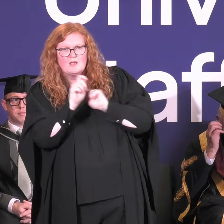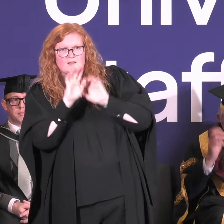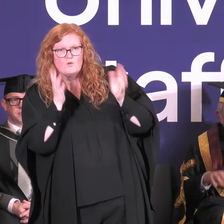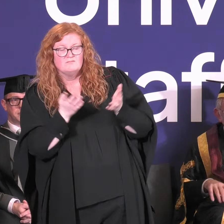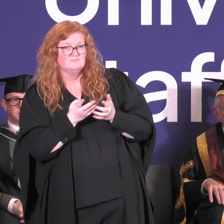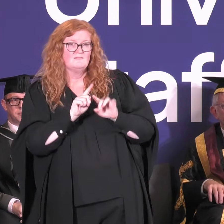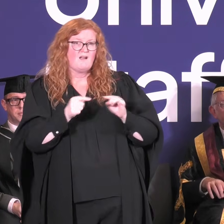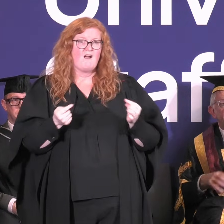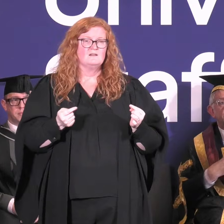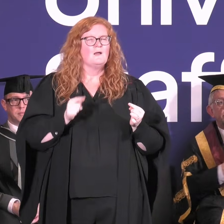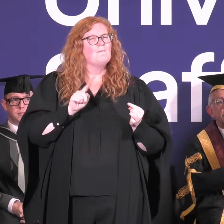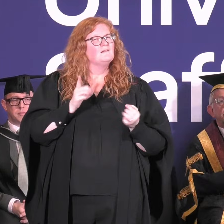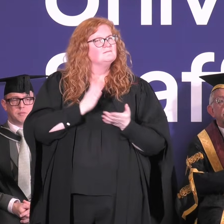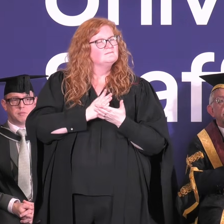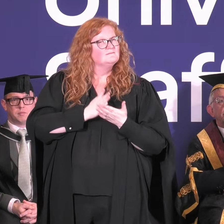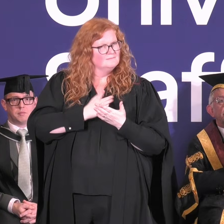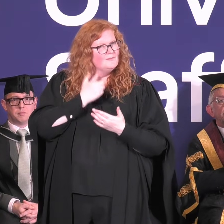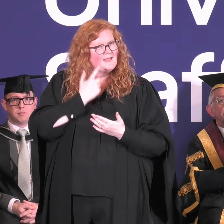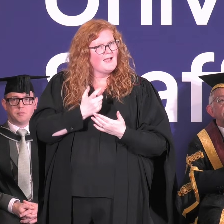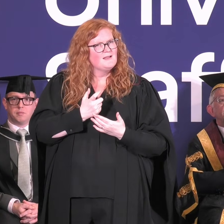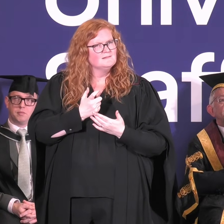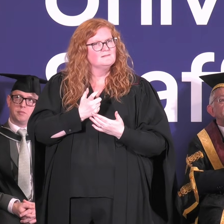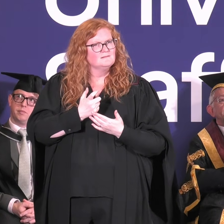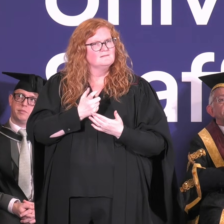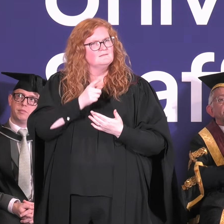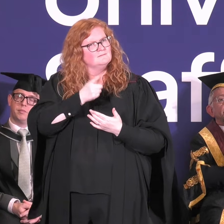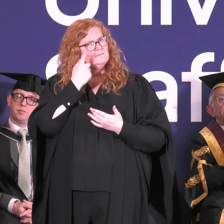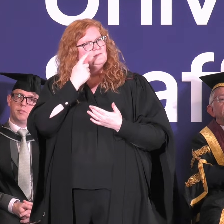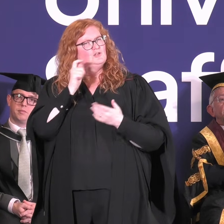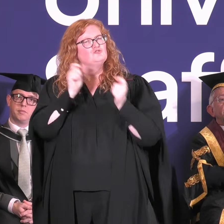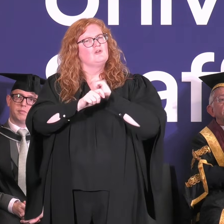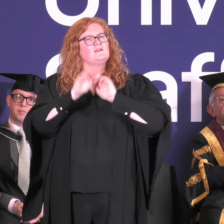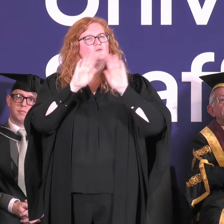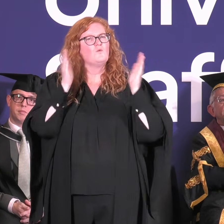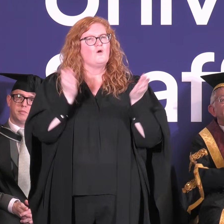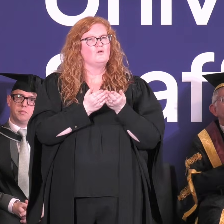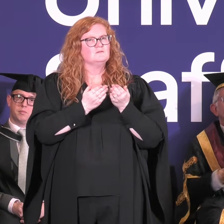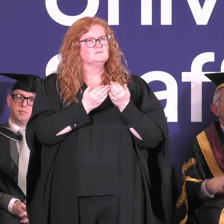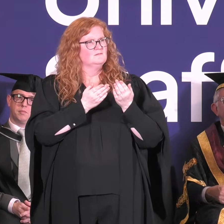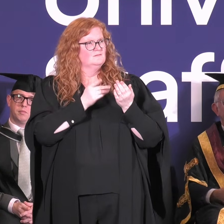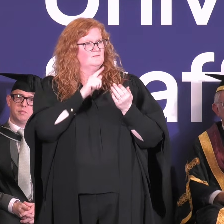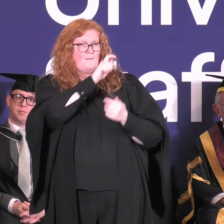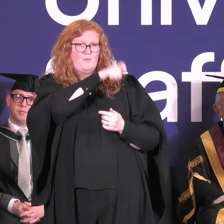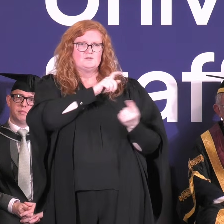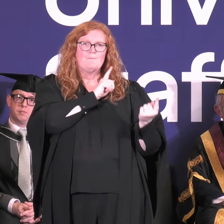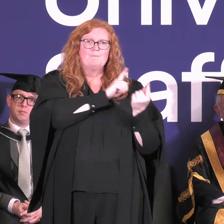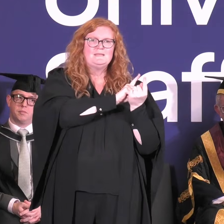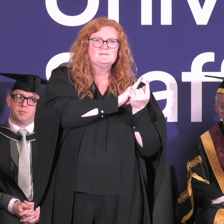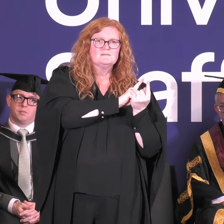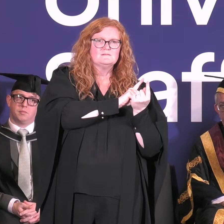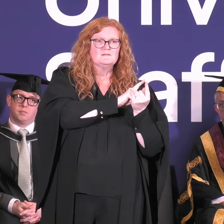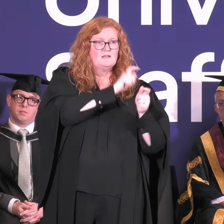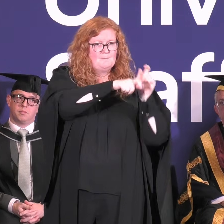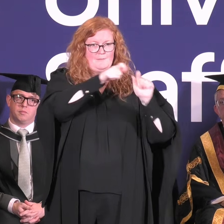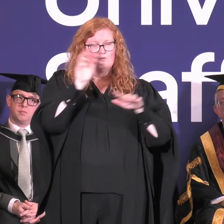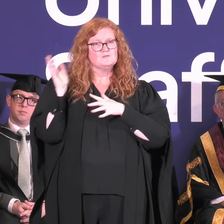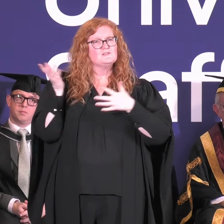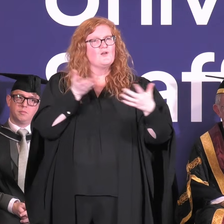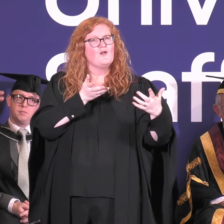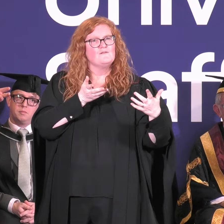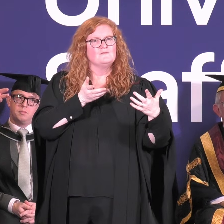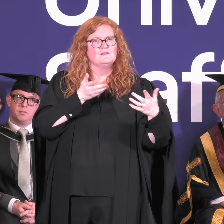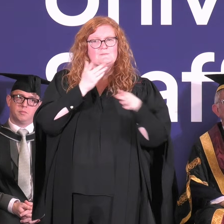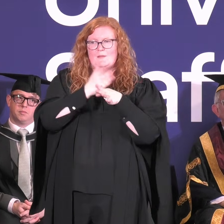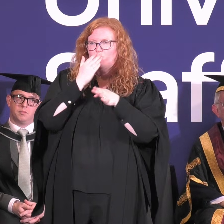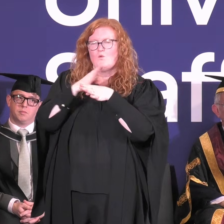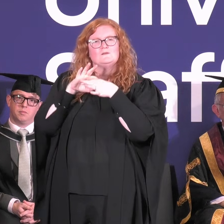Except I think we can, because you can change the world for people who you meet, the people who you serve, and the people who you operate. For them,